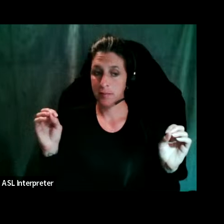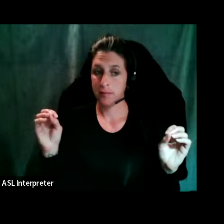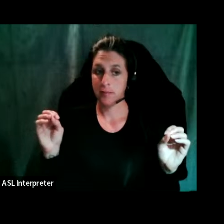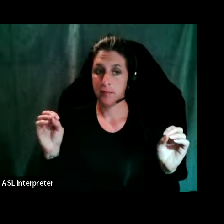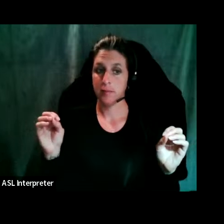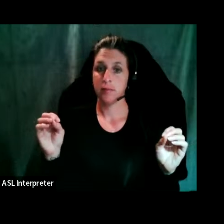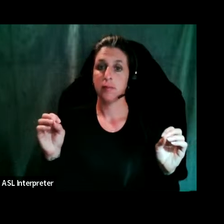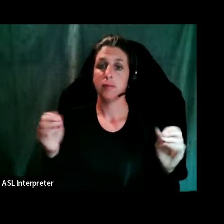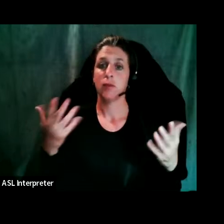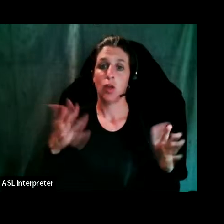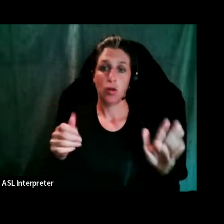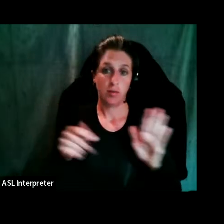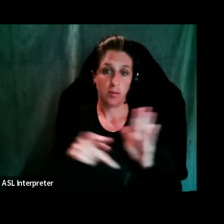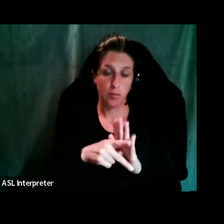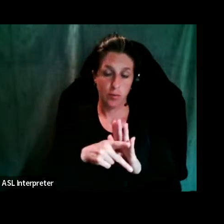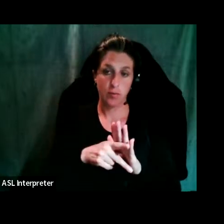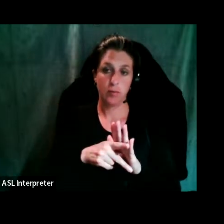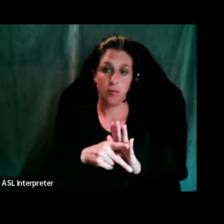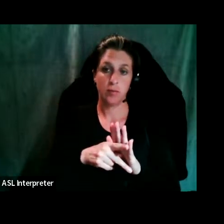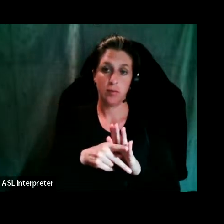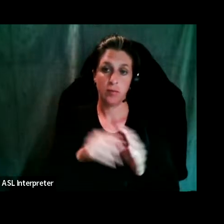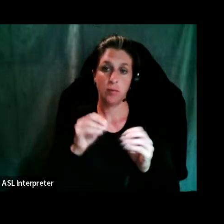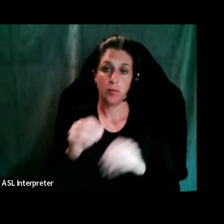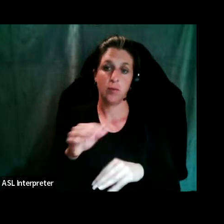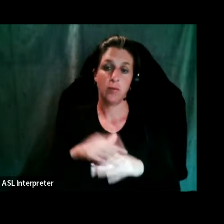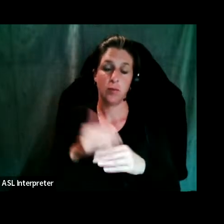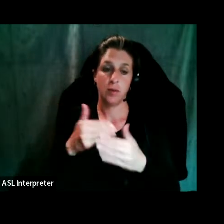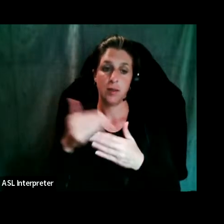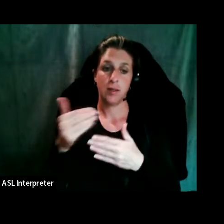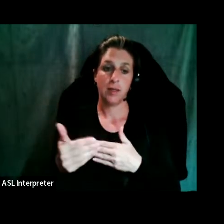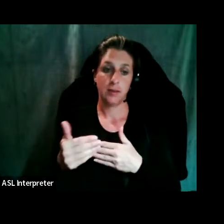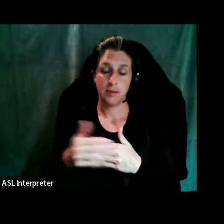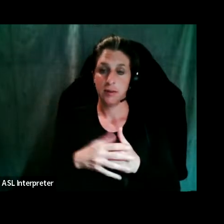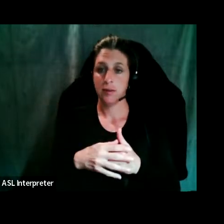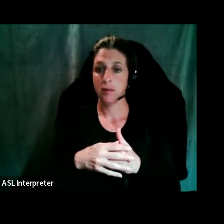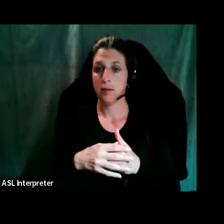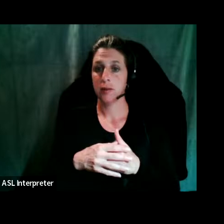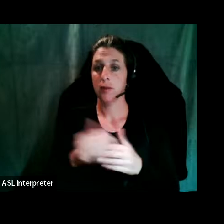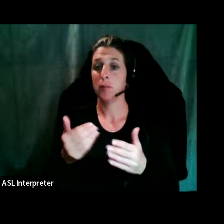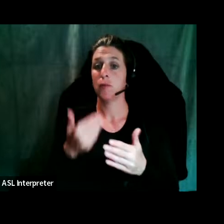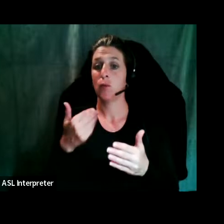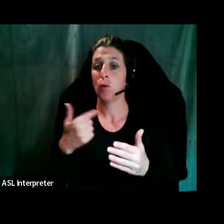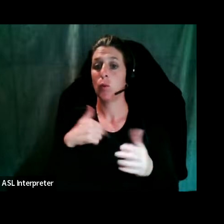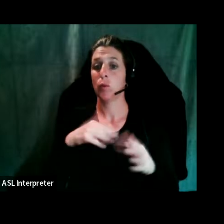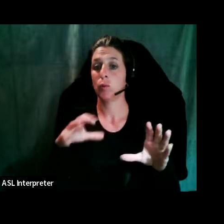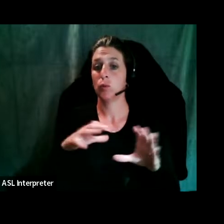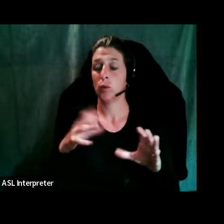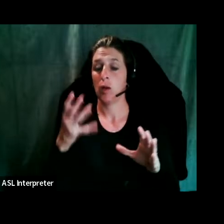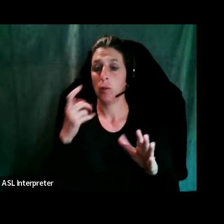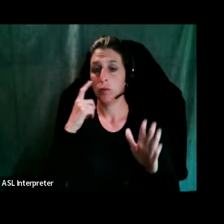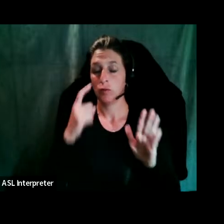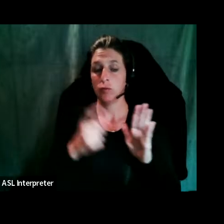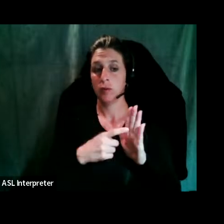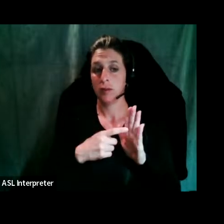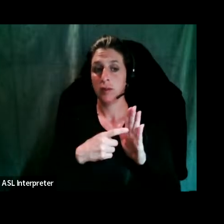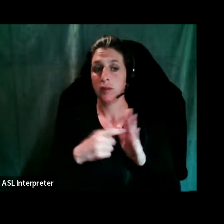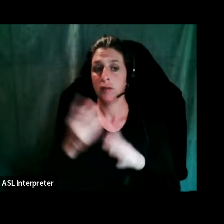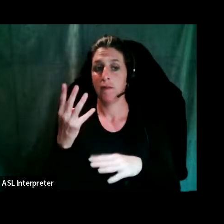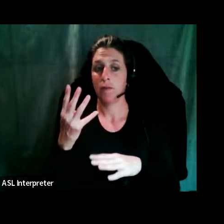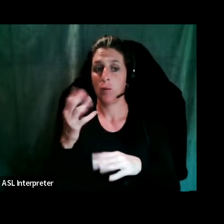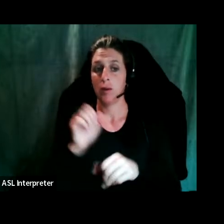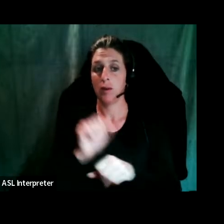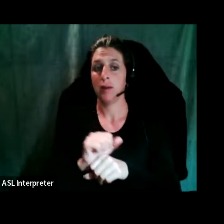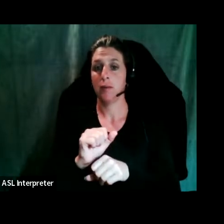and since we already approved, then we'll move on to the next item. Before we do, I just want to recognize 4 employees